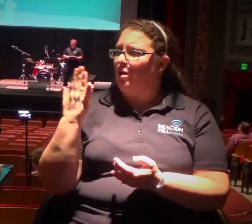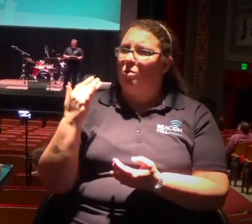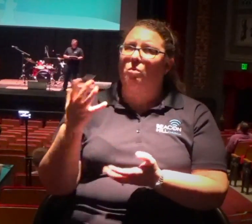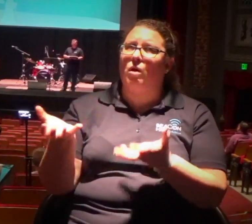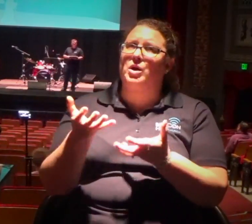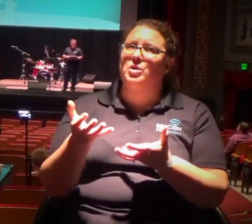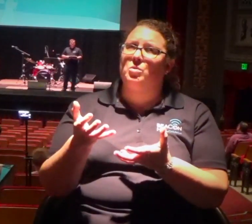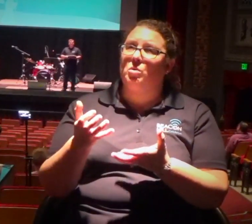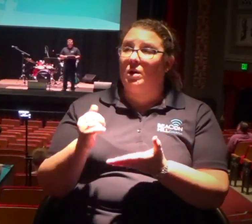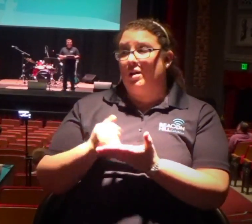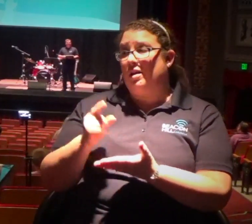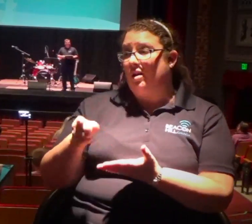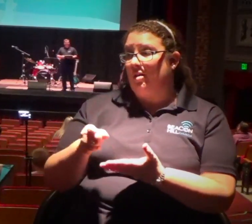get.